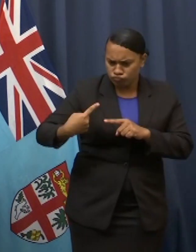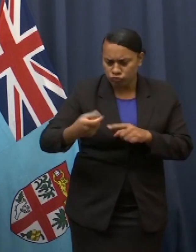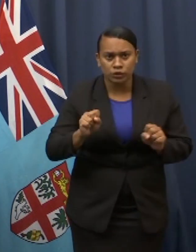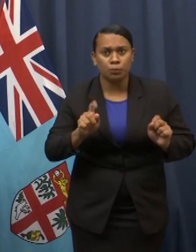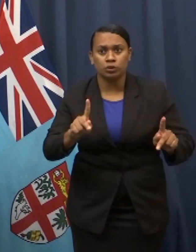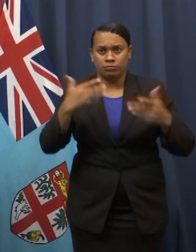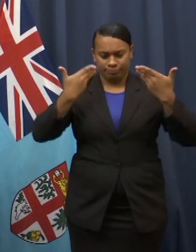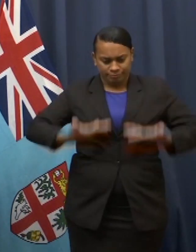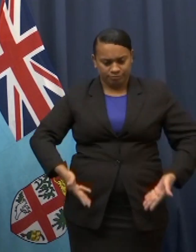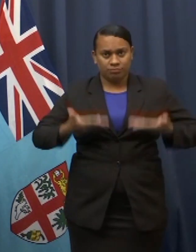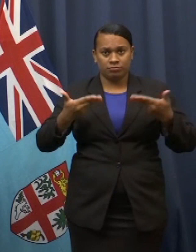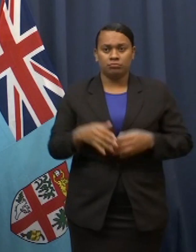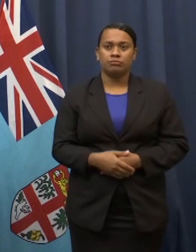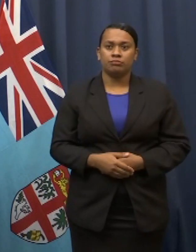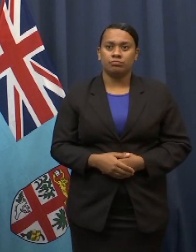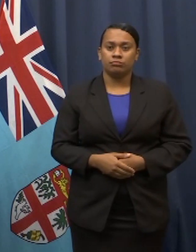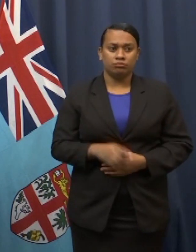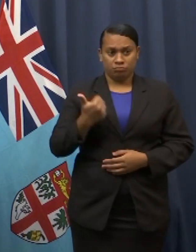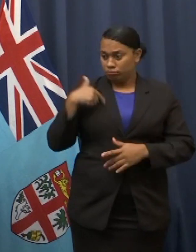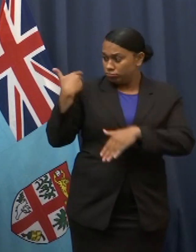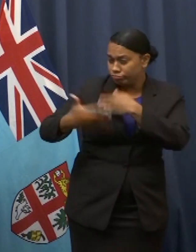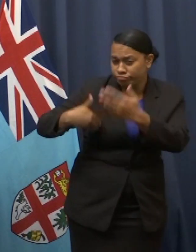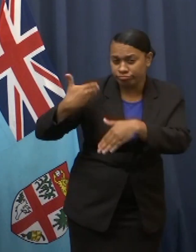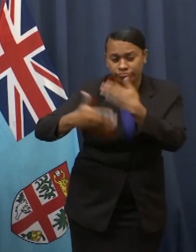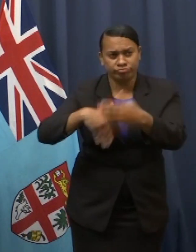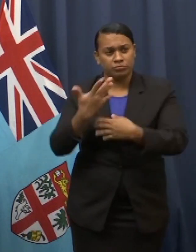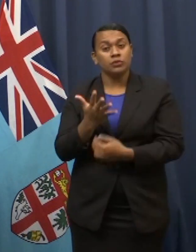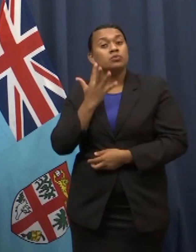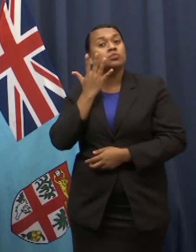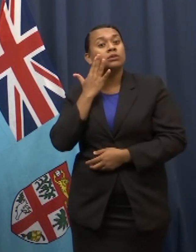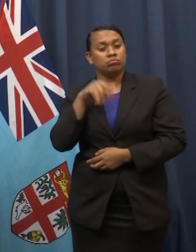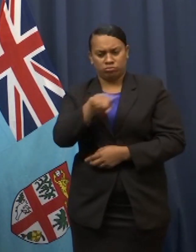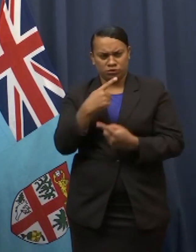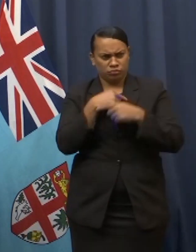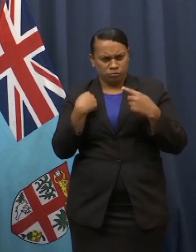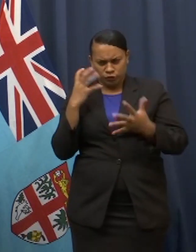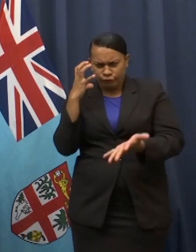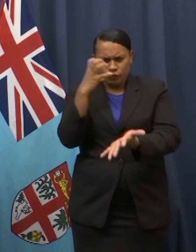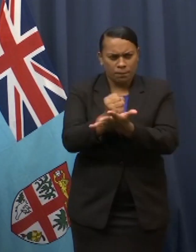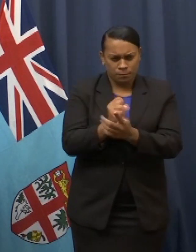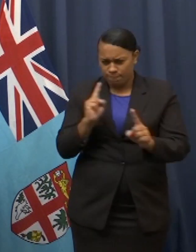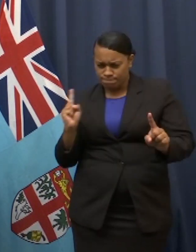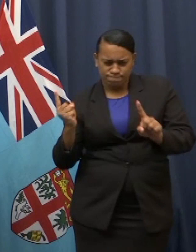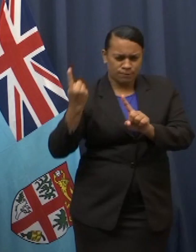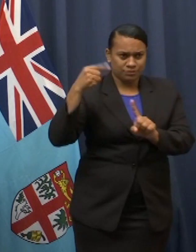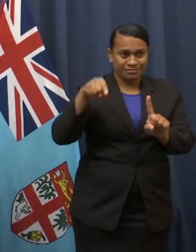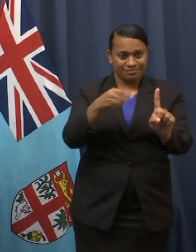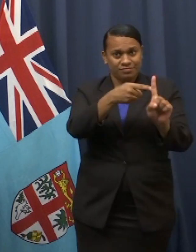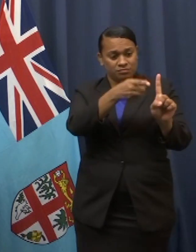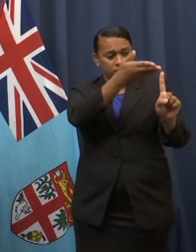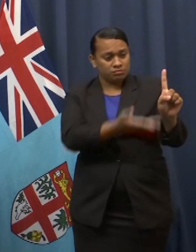As I've already explained in great details, once we confirmed our first COVID-19 case, we